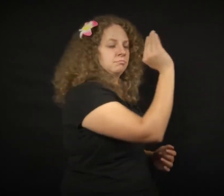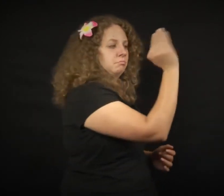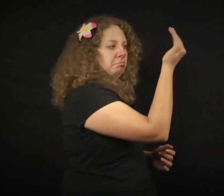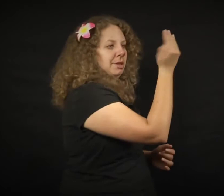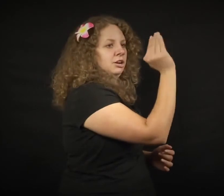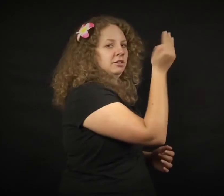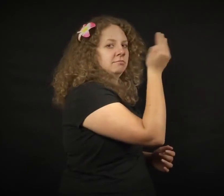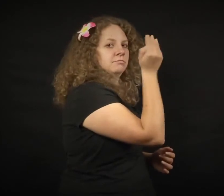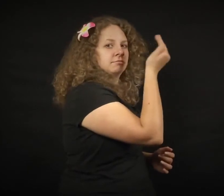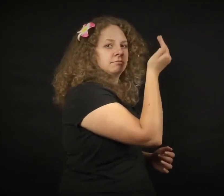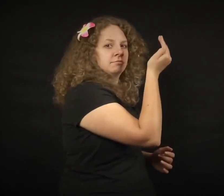Mirror.